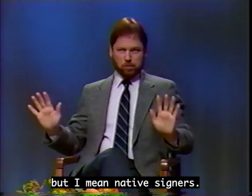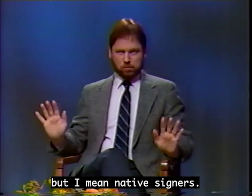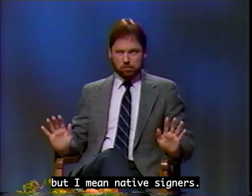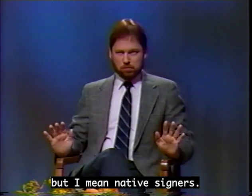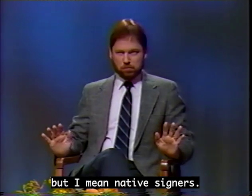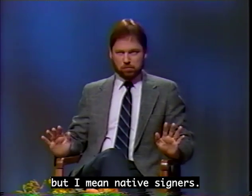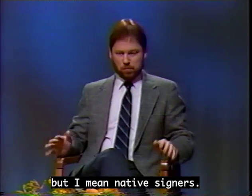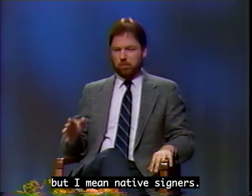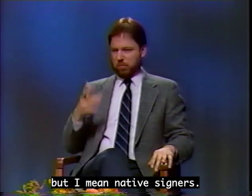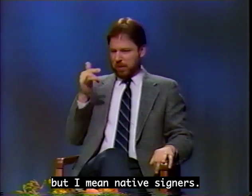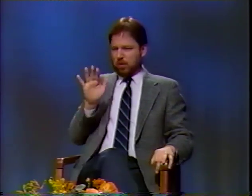signers.